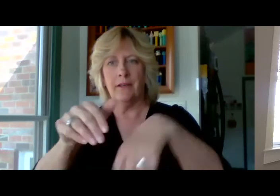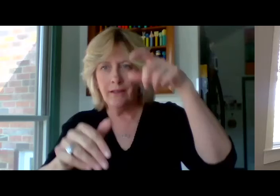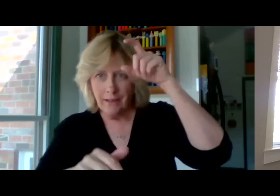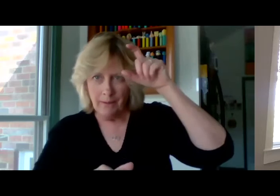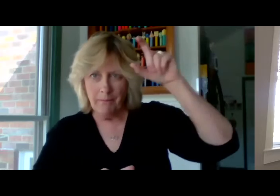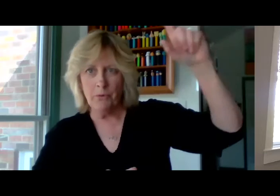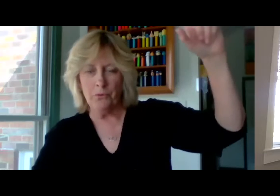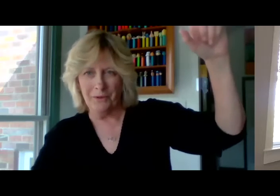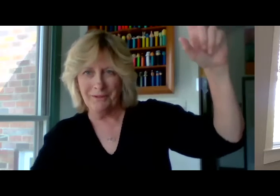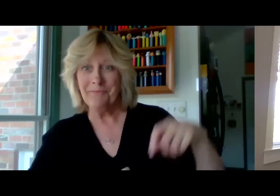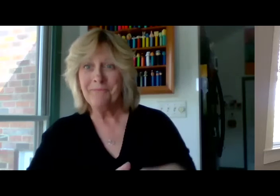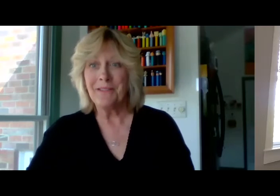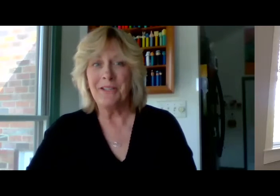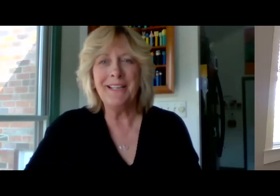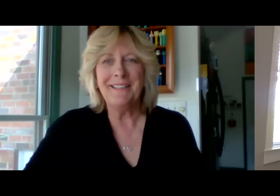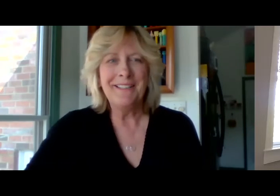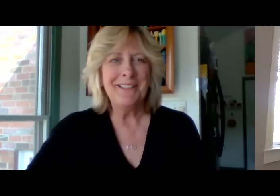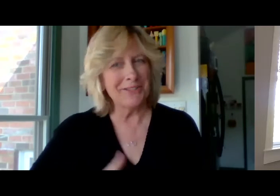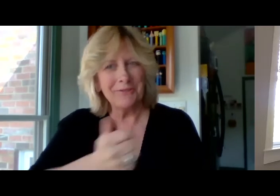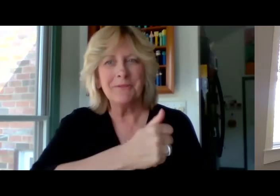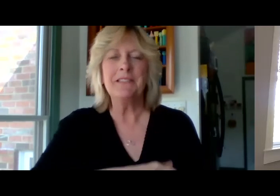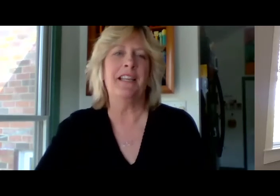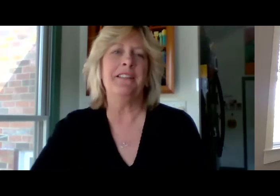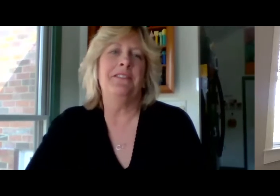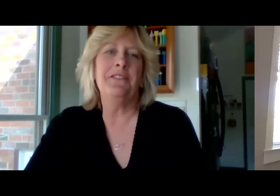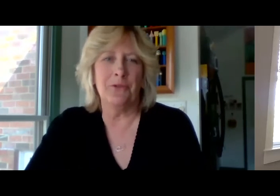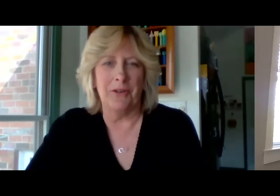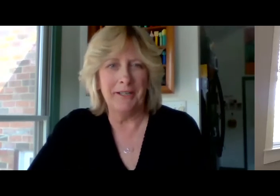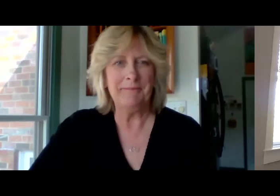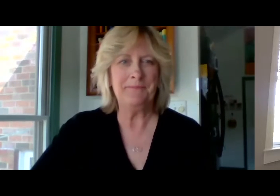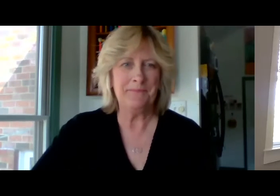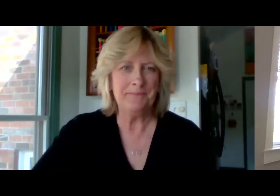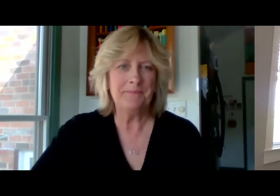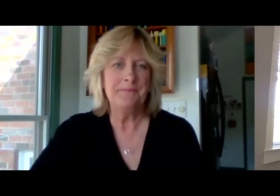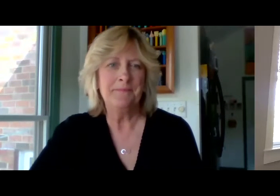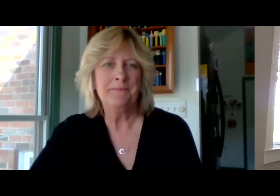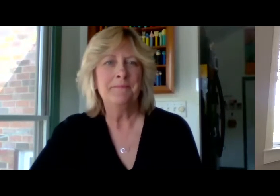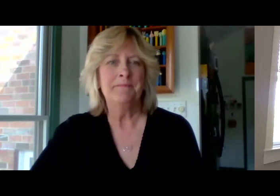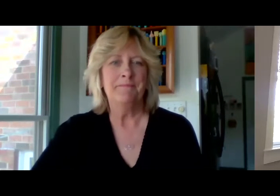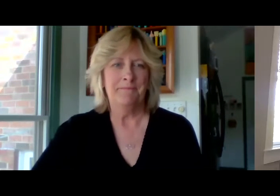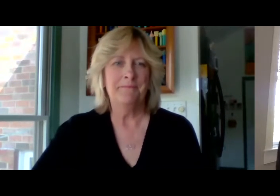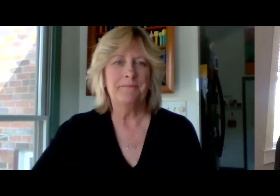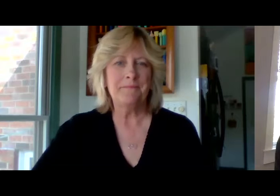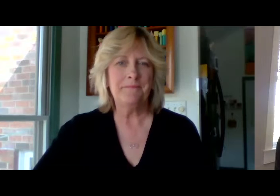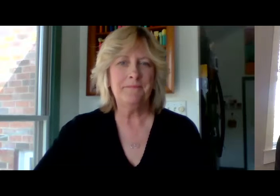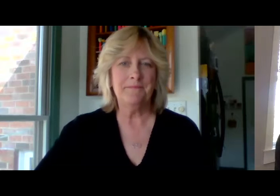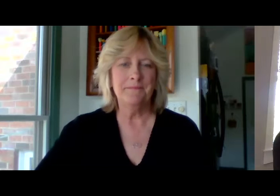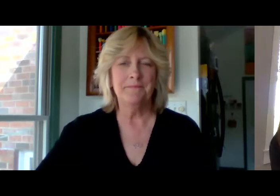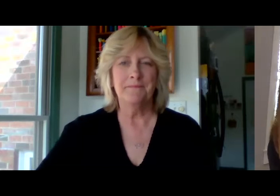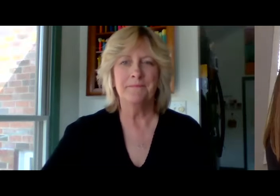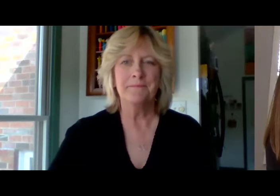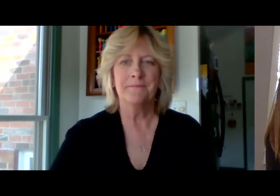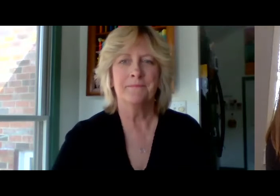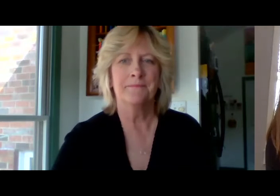night moon. All right. So let's get to the story. Okay. A Goodnight Moon